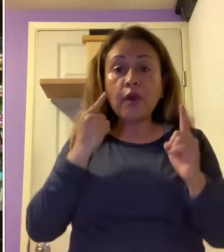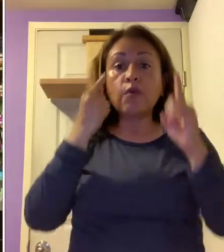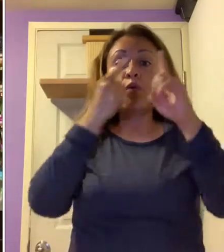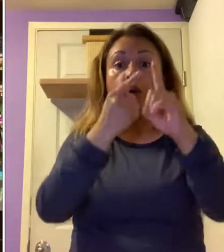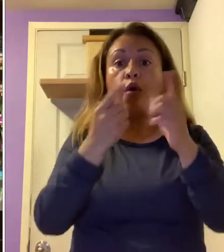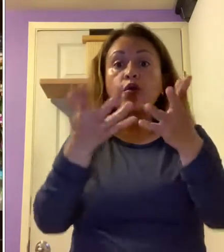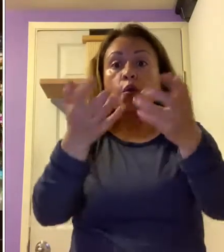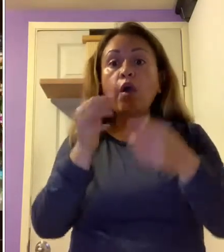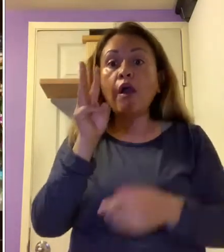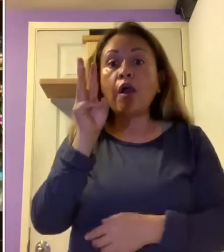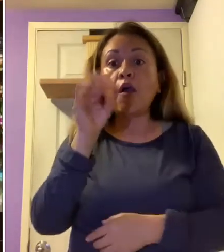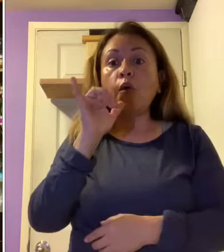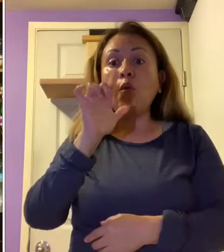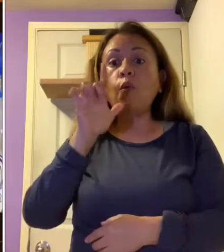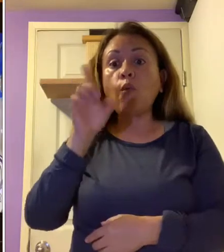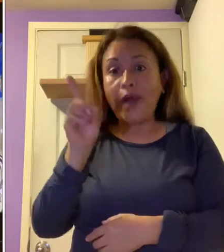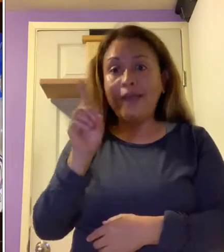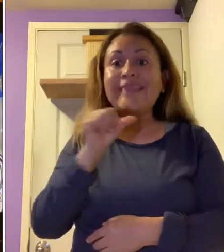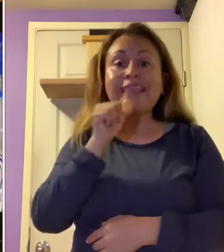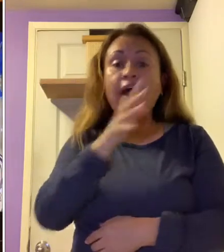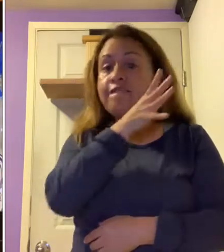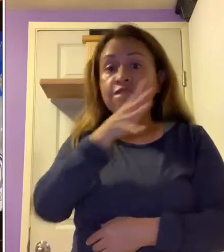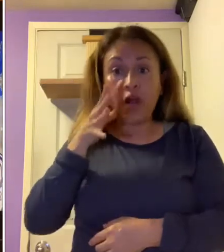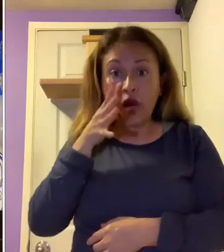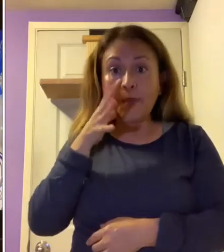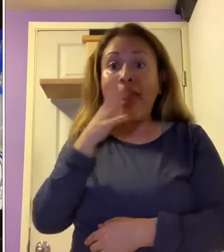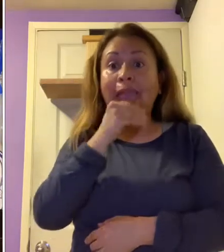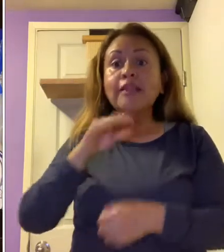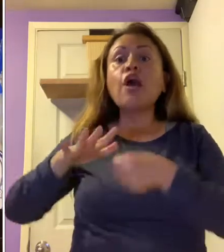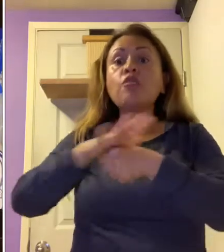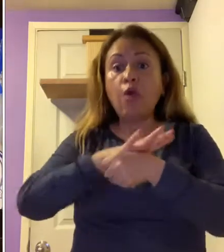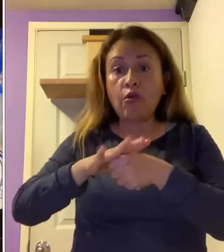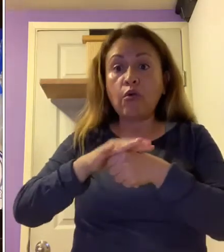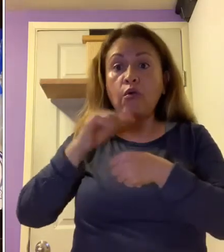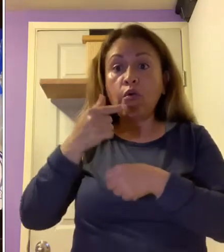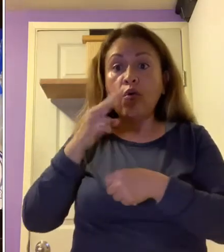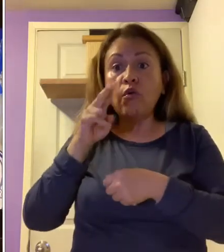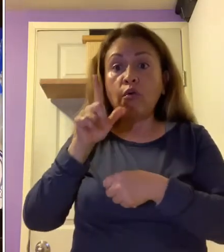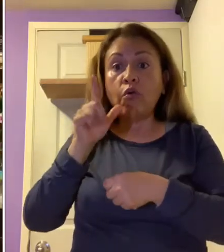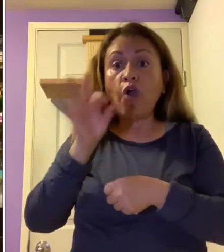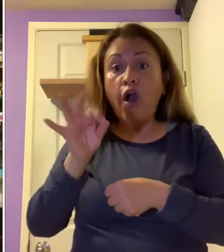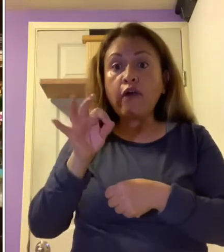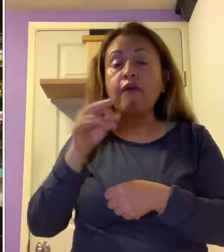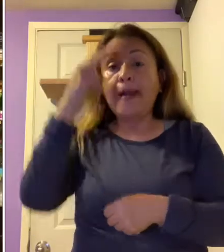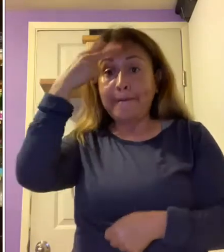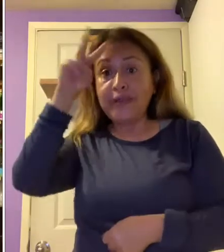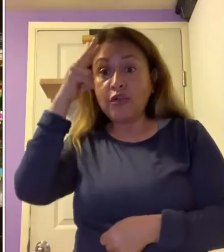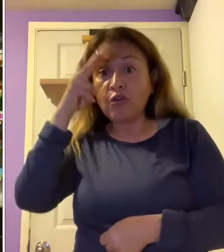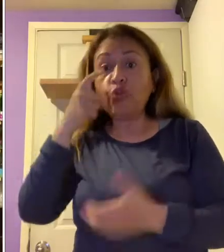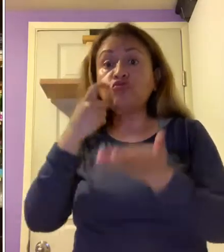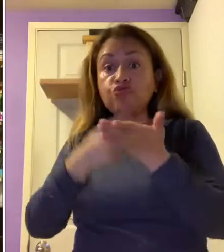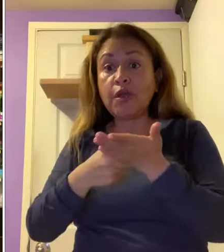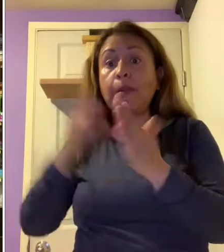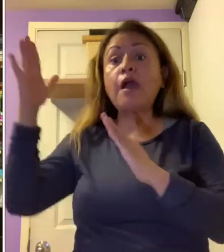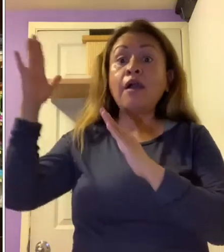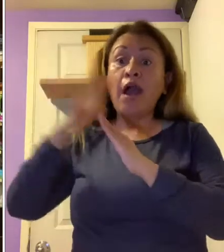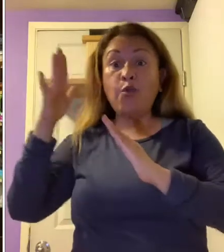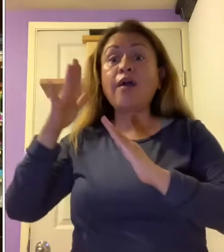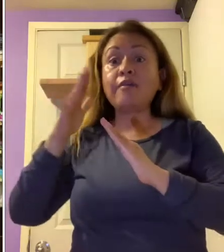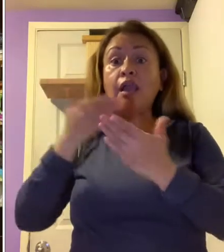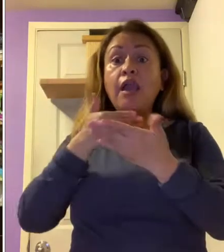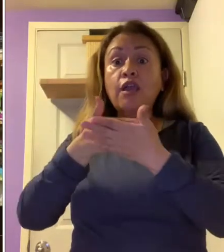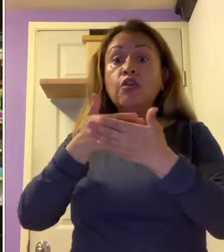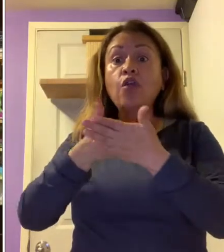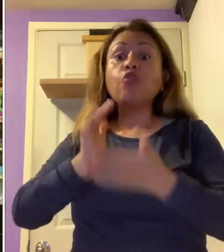what ideally you want to look for is wild caught, not farm raised and local. These are Gulf of Mexico shrimp, very high